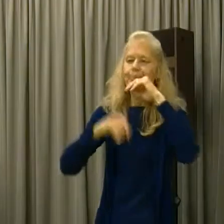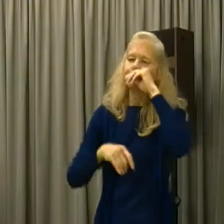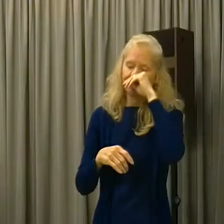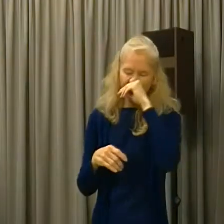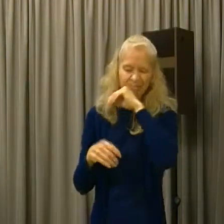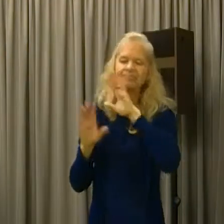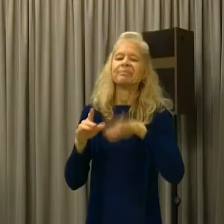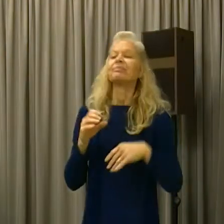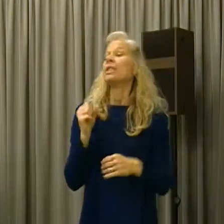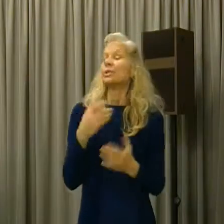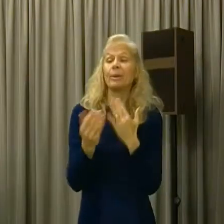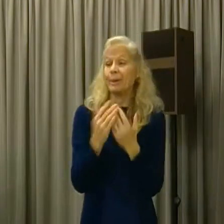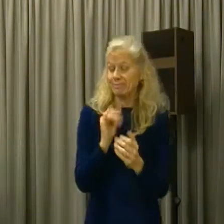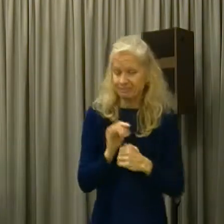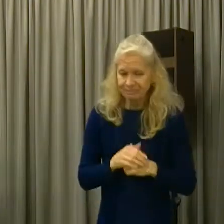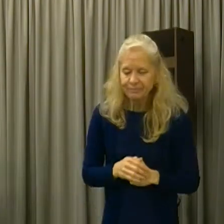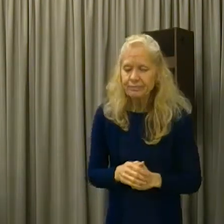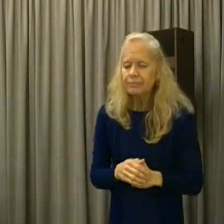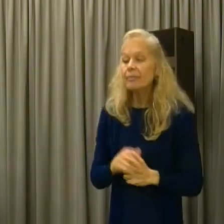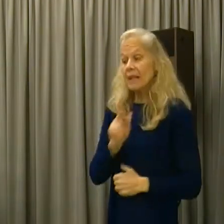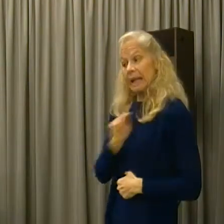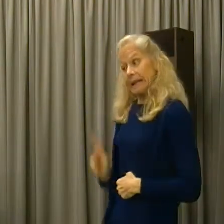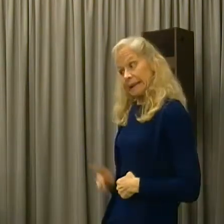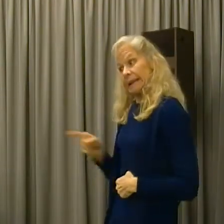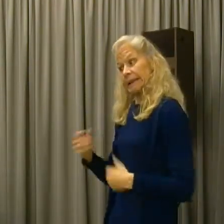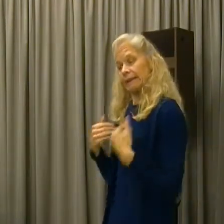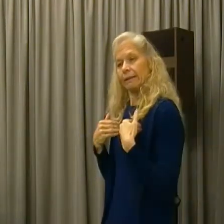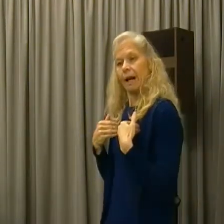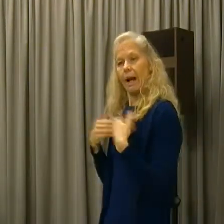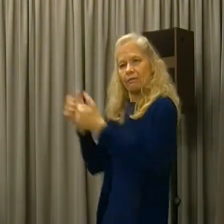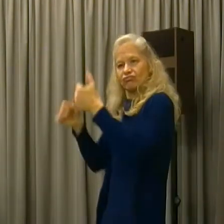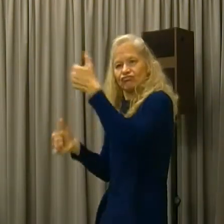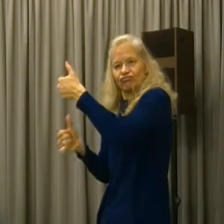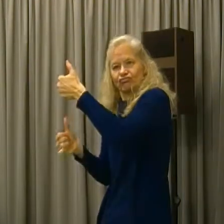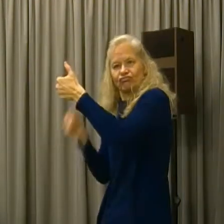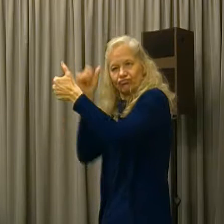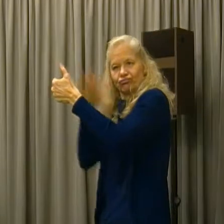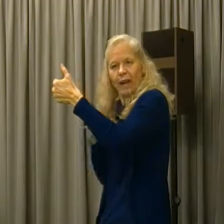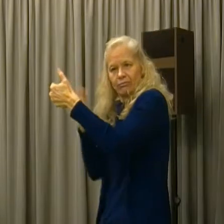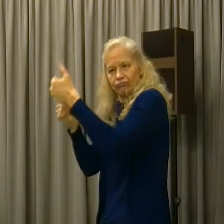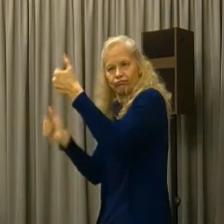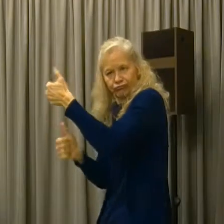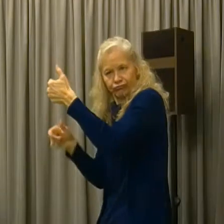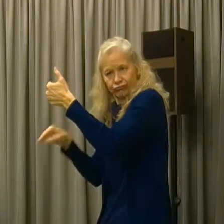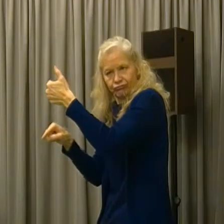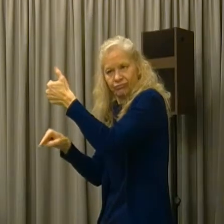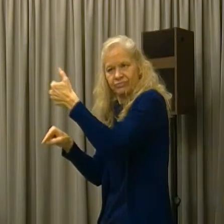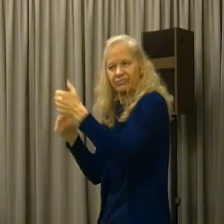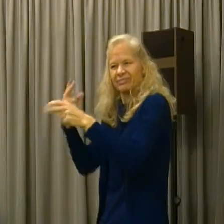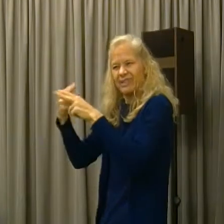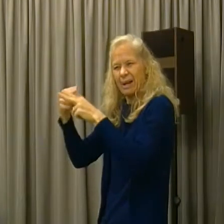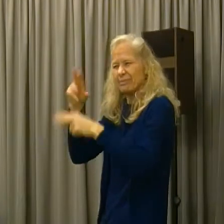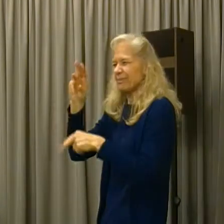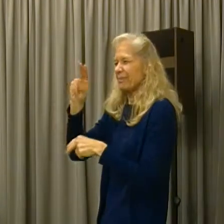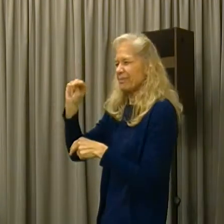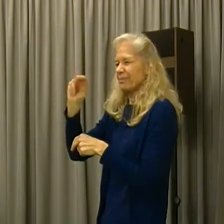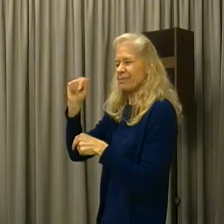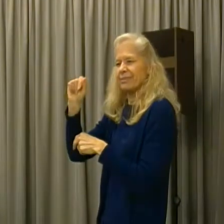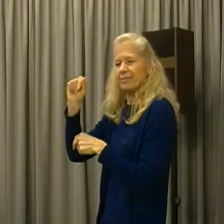So Mordecai began to think, well, maybe God put Esther in this position so she could help her people. She's